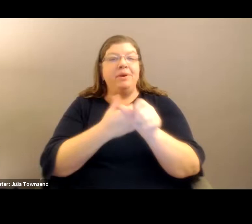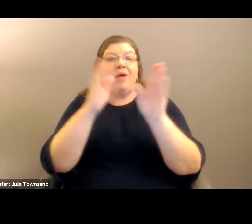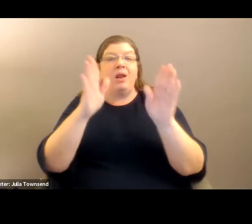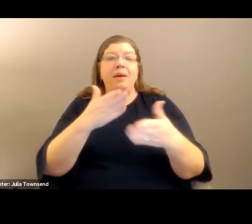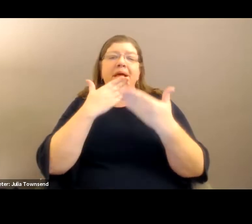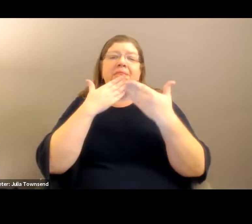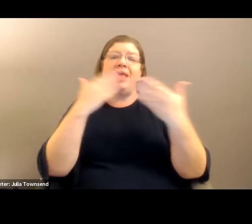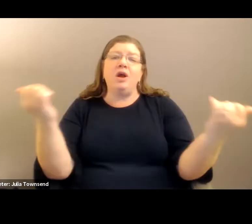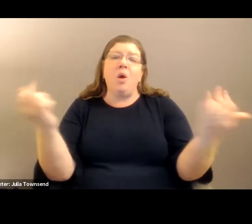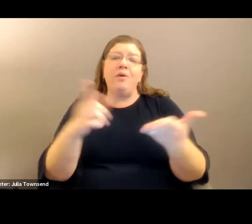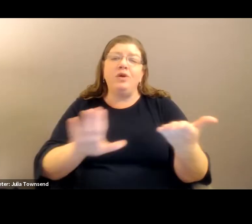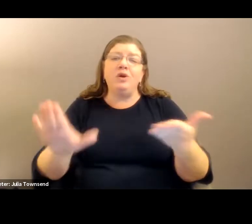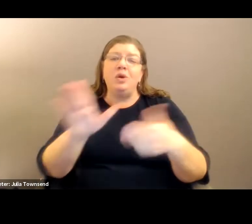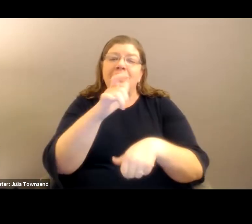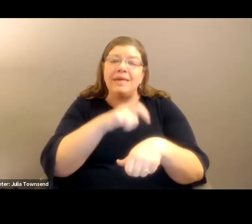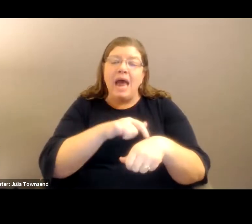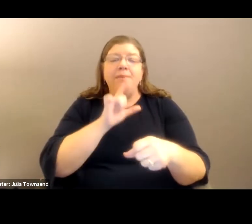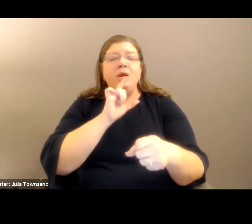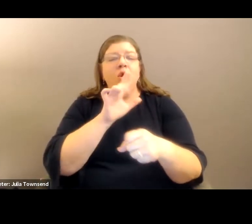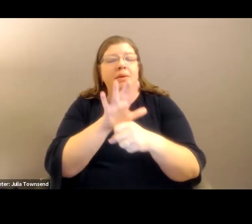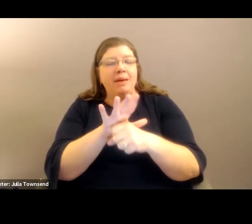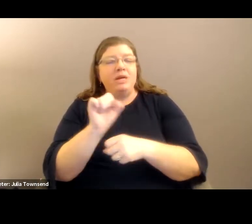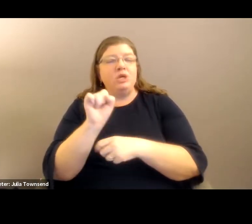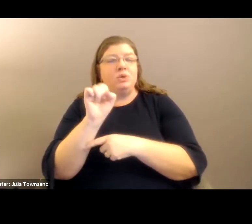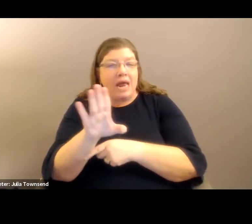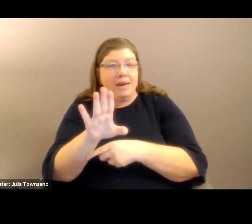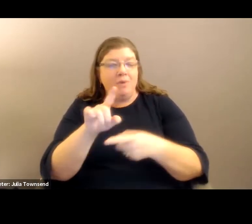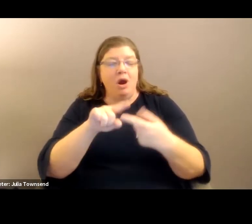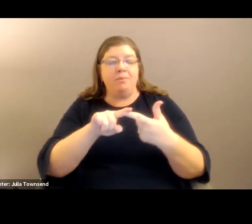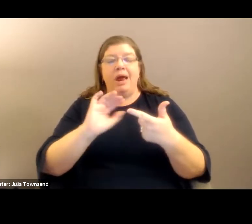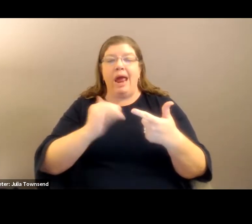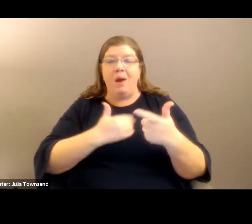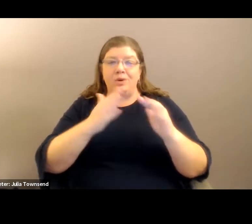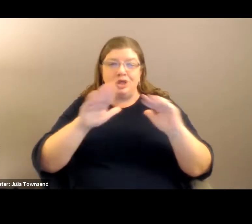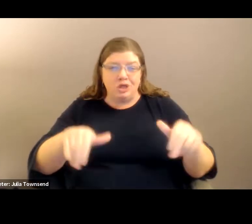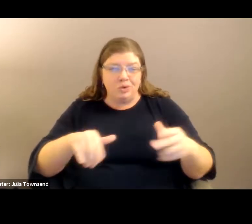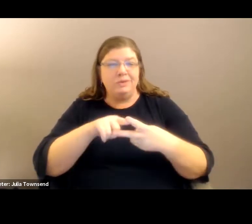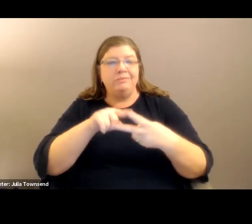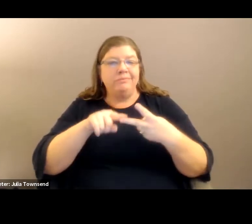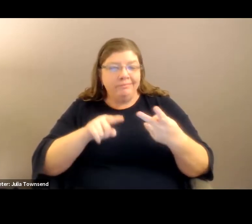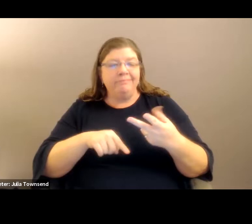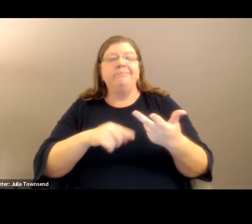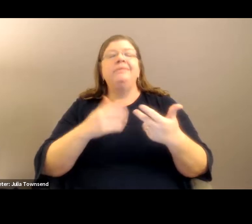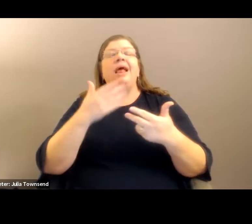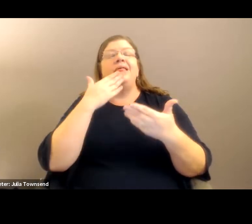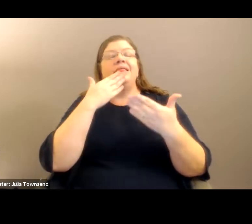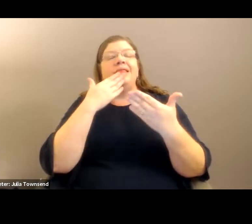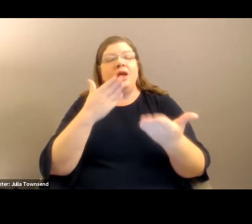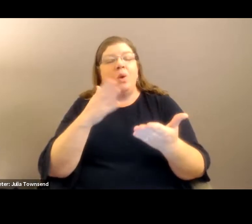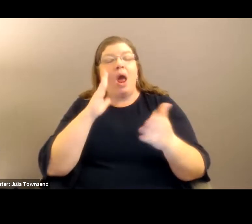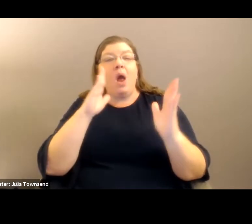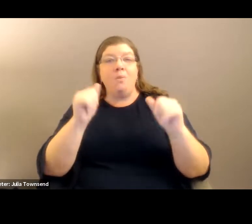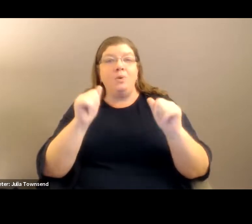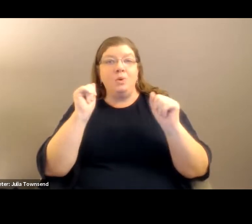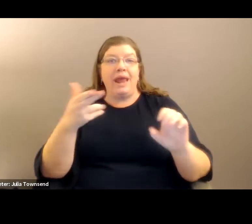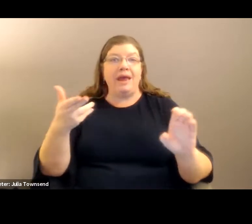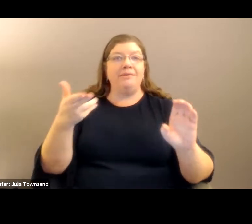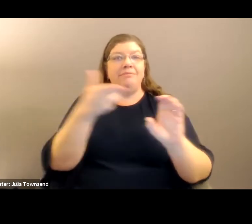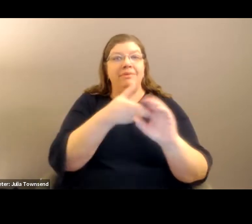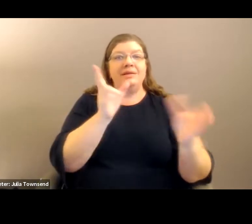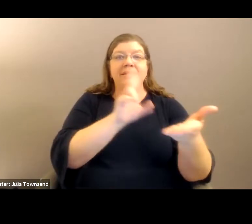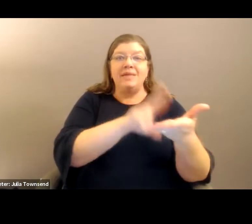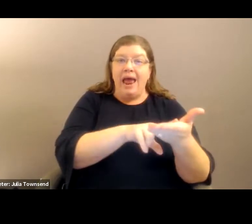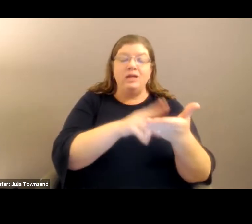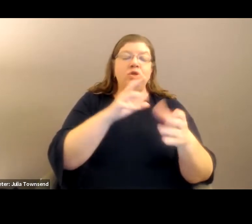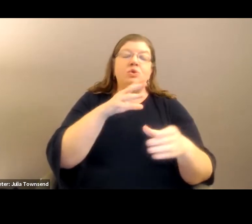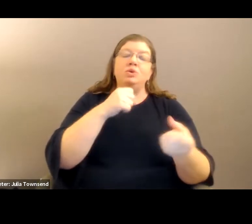time and commitment to Santa Barbara and our children. And I hope you all can sign on to support this important investment in our